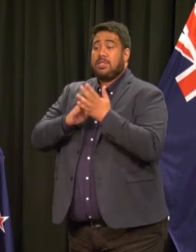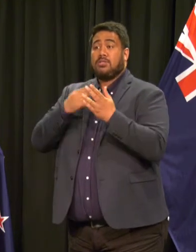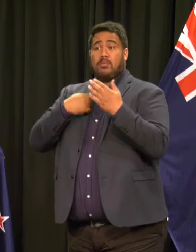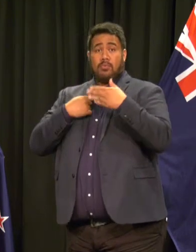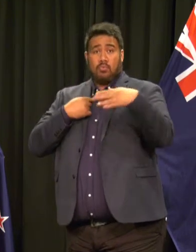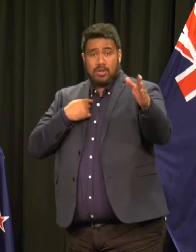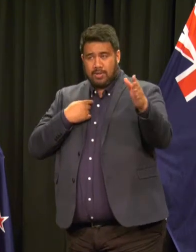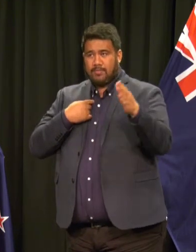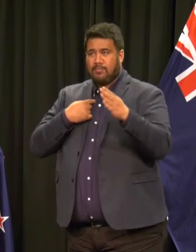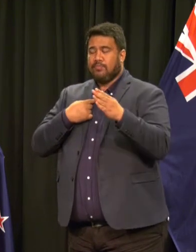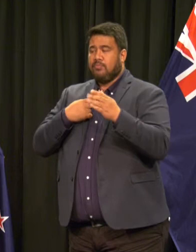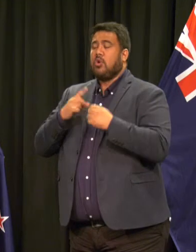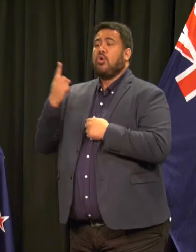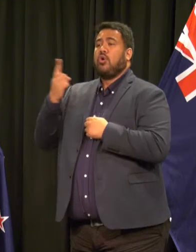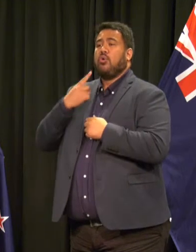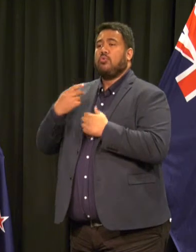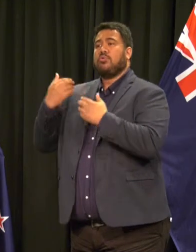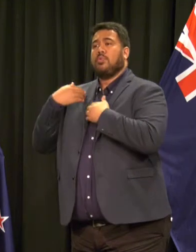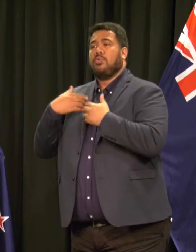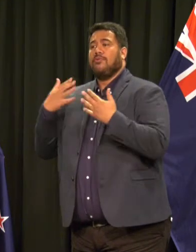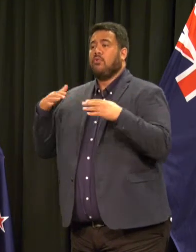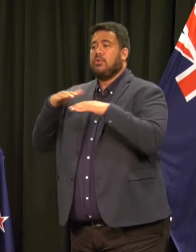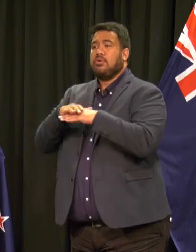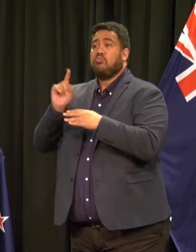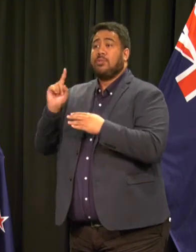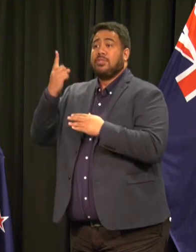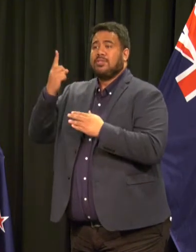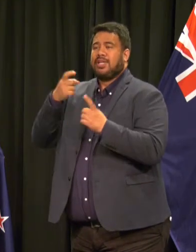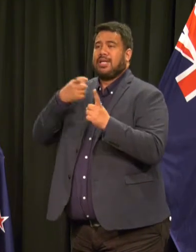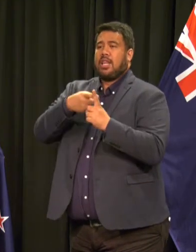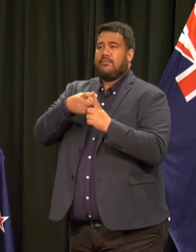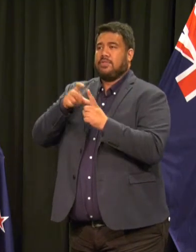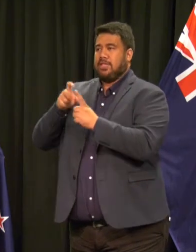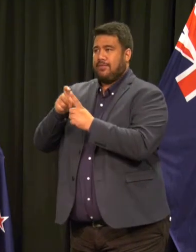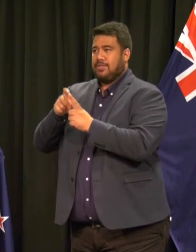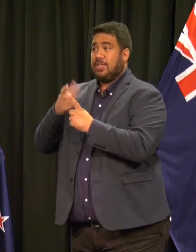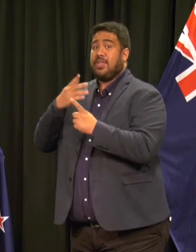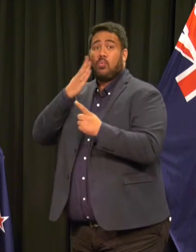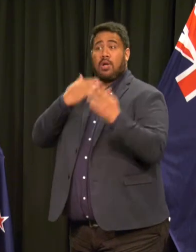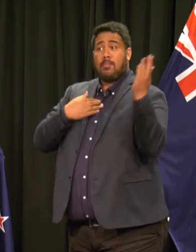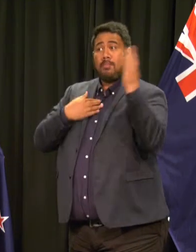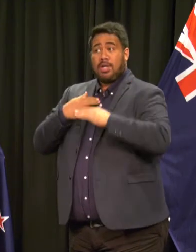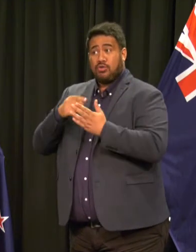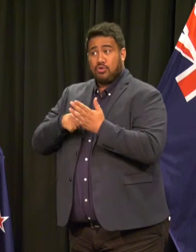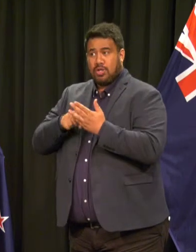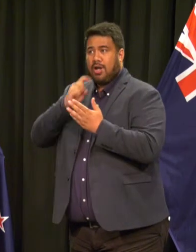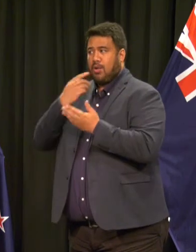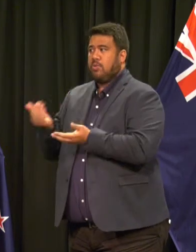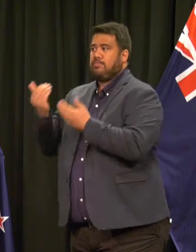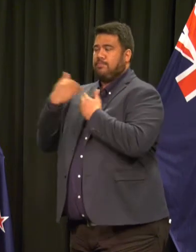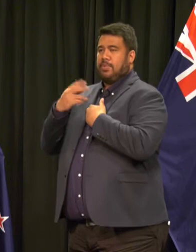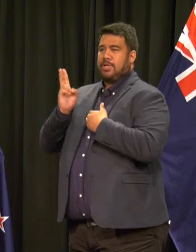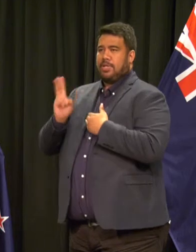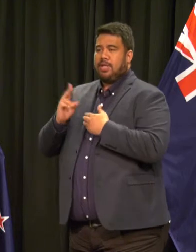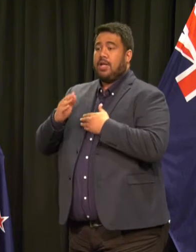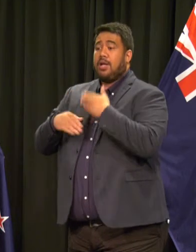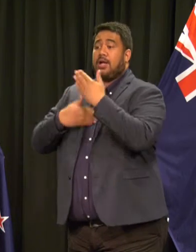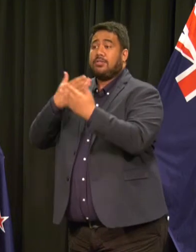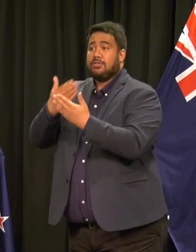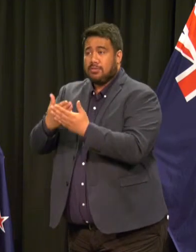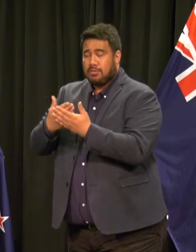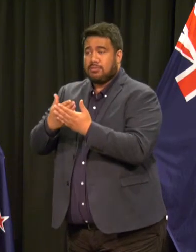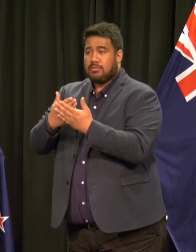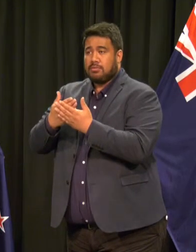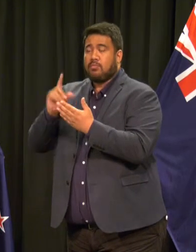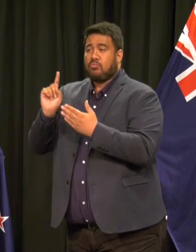Prime Minister. Upon my return on Thursday, I will resume acting Prime Minister duties until Prime Minister